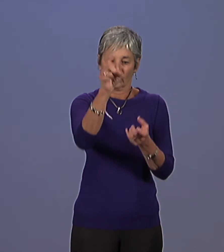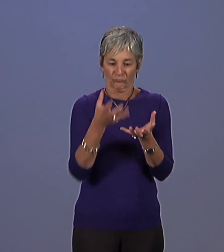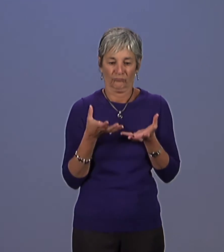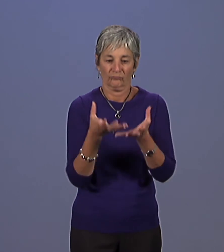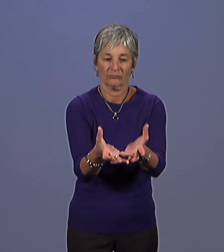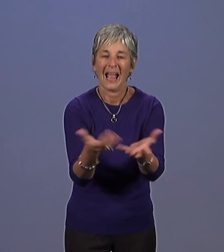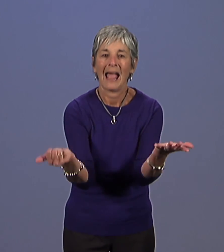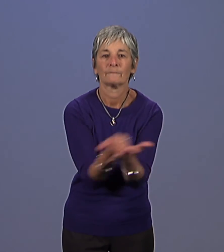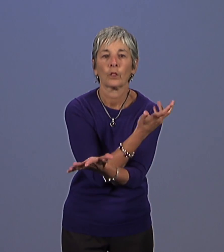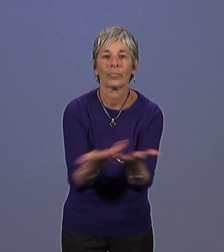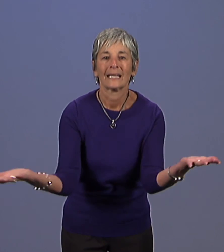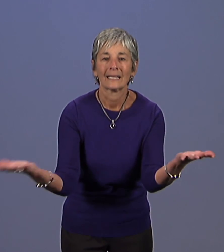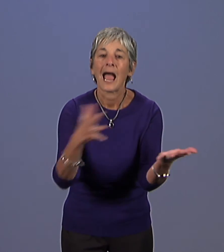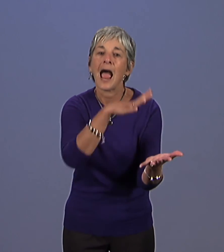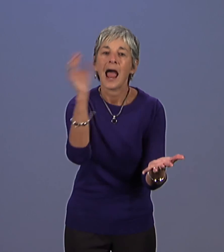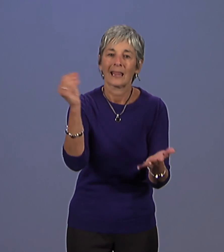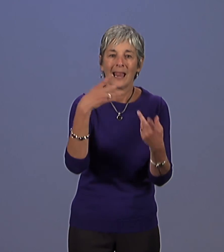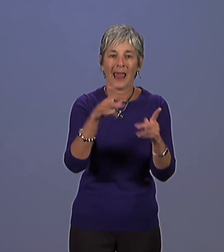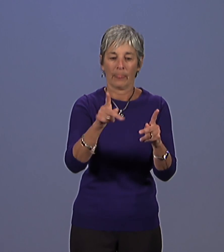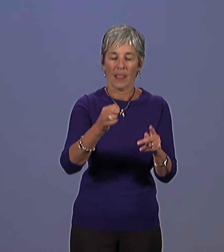with everything and let the child decide.